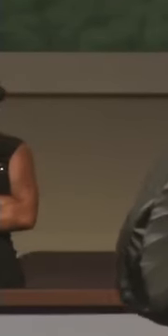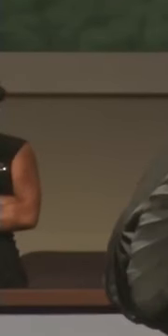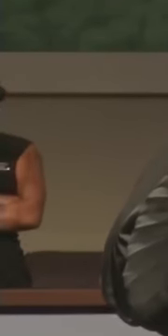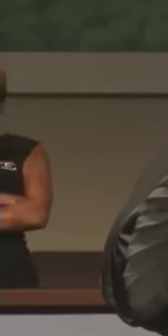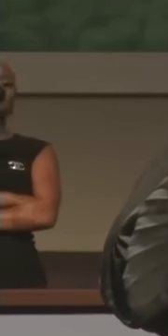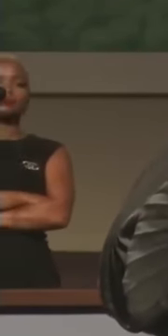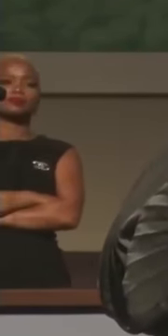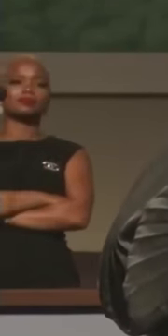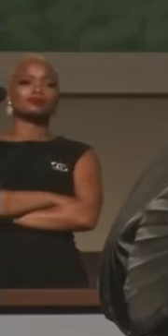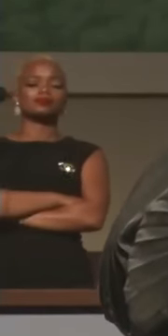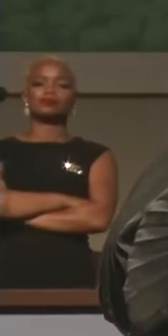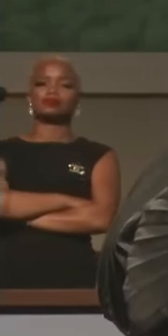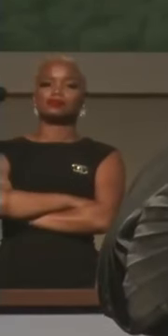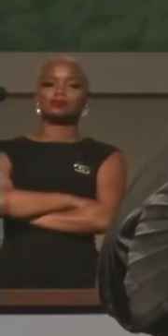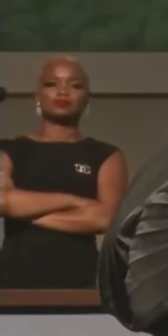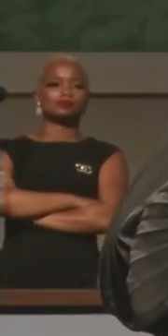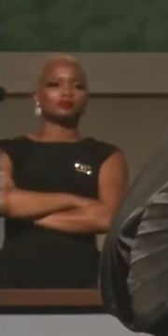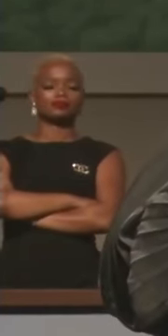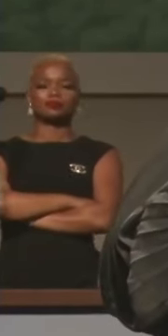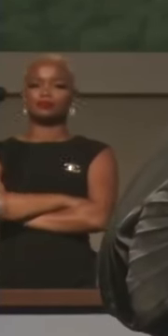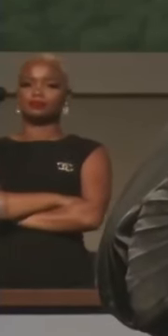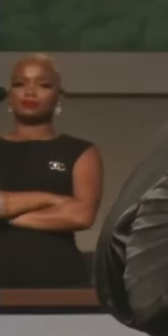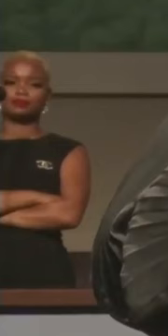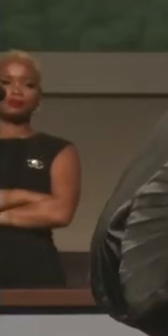Sometimes life